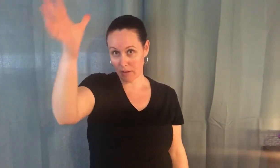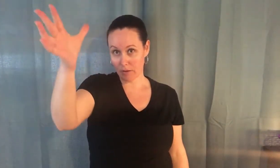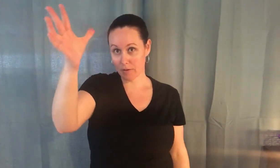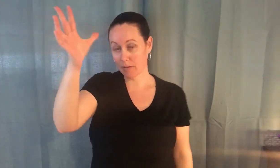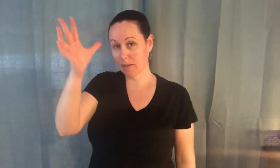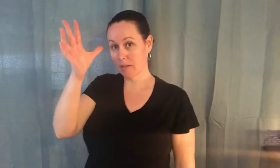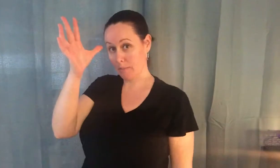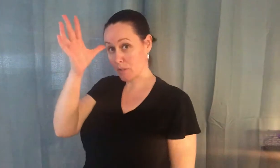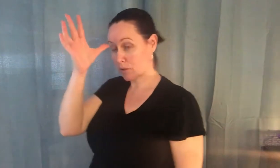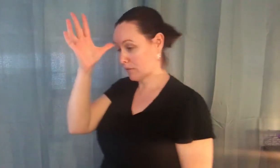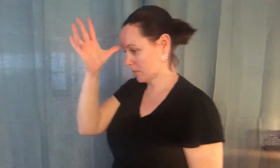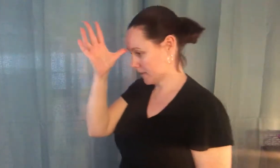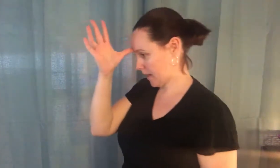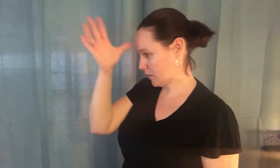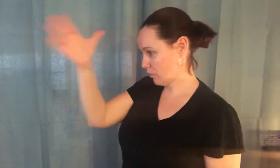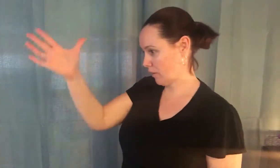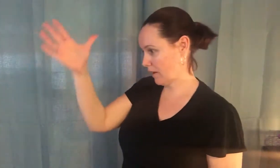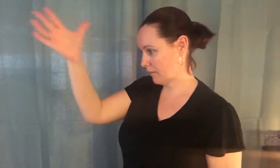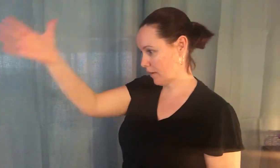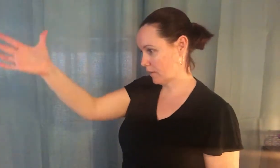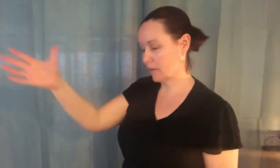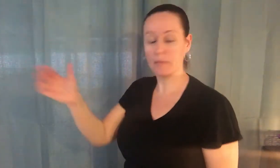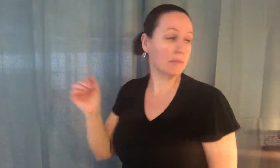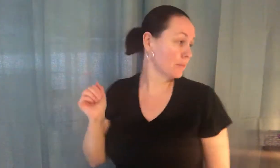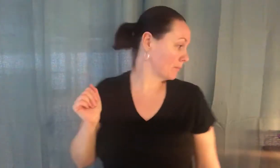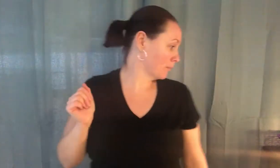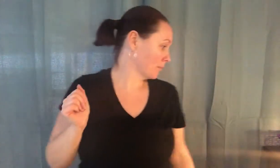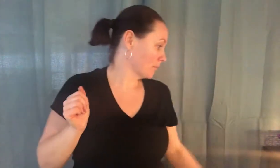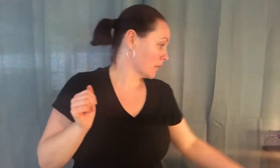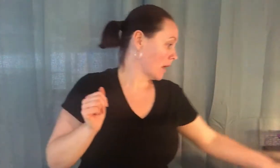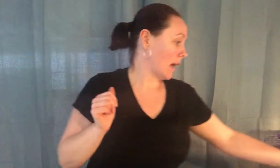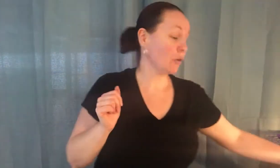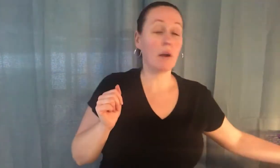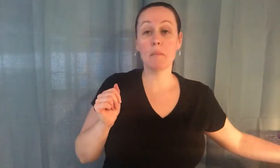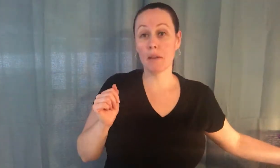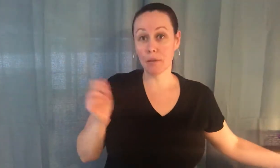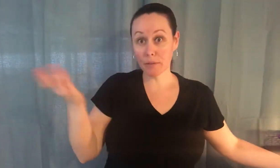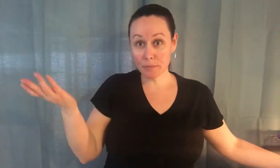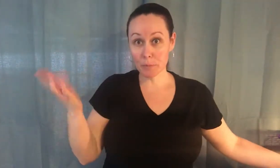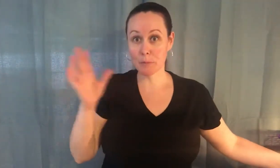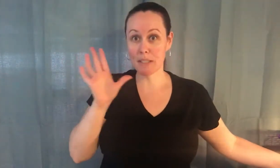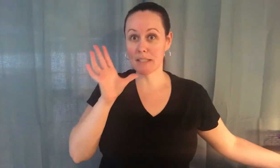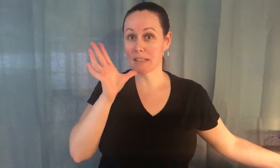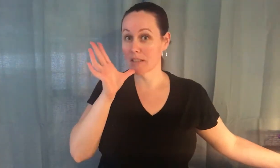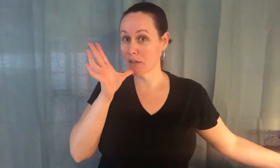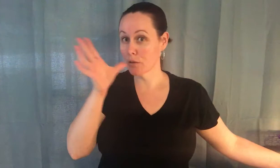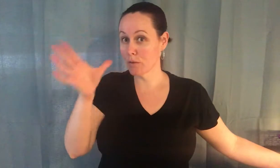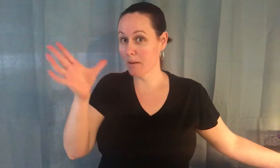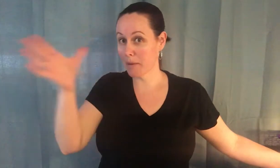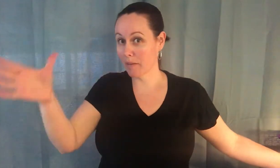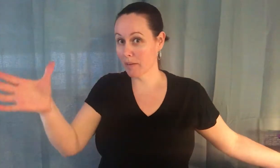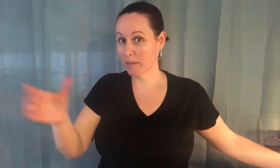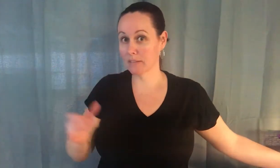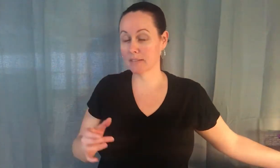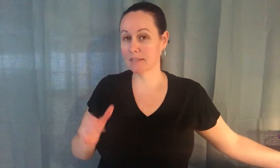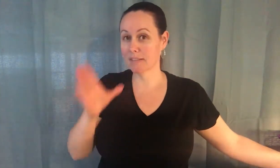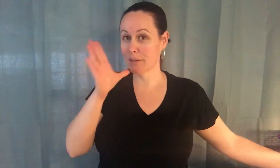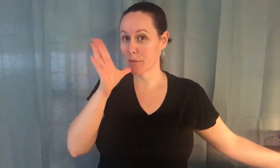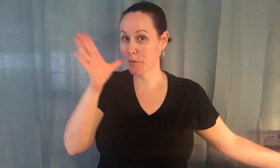Grandfather. Let me show you from the side. Grandfather. And grandmother would be grandmother.